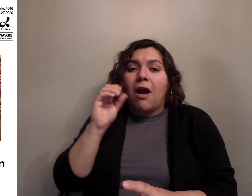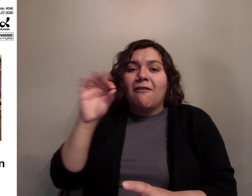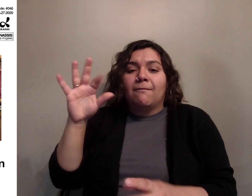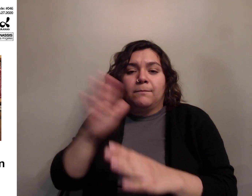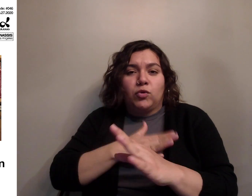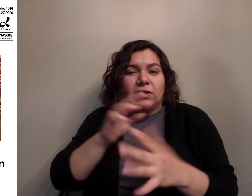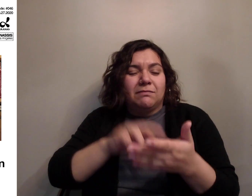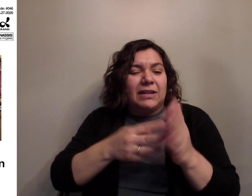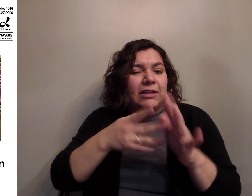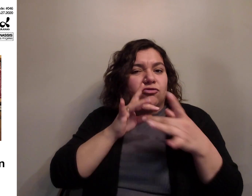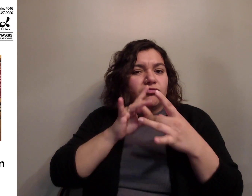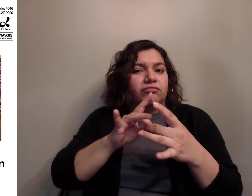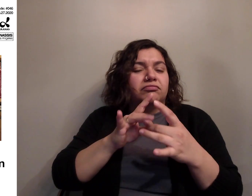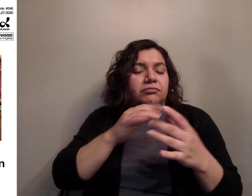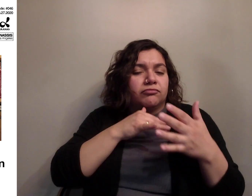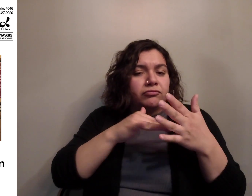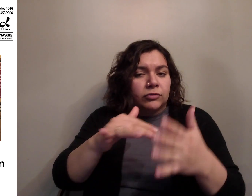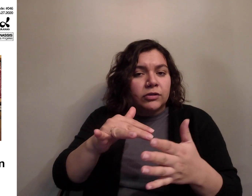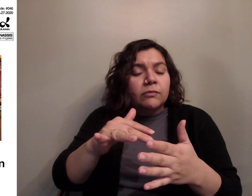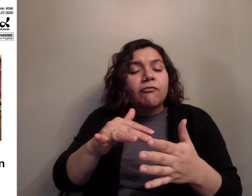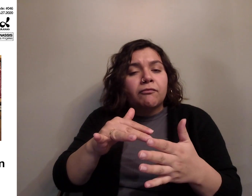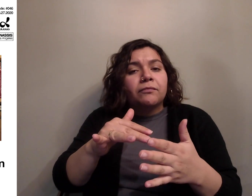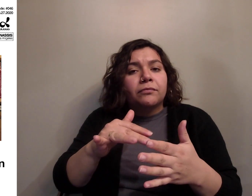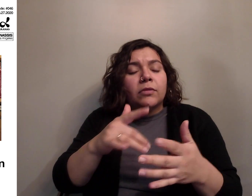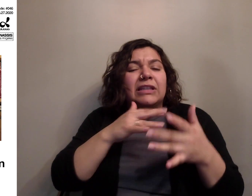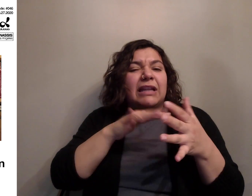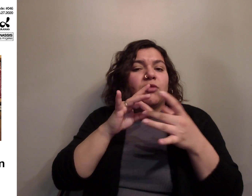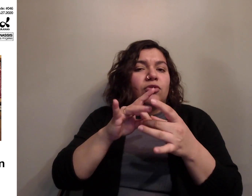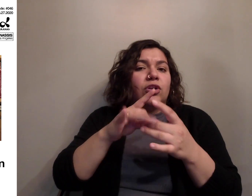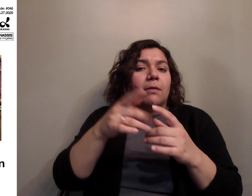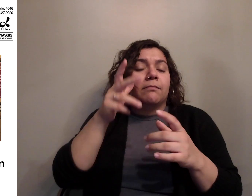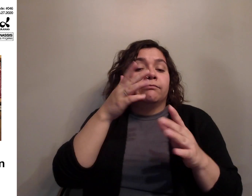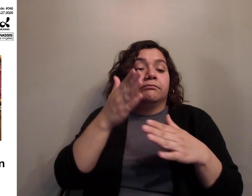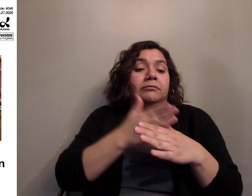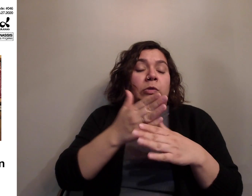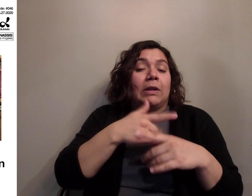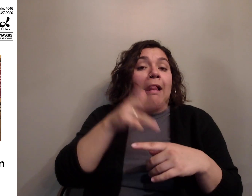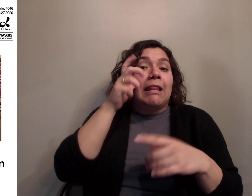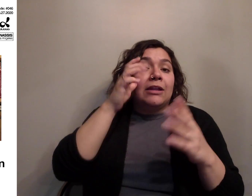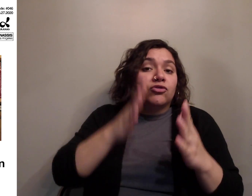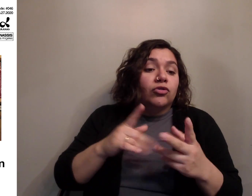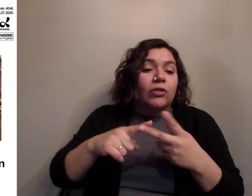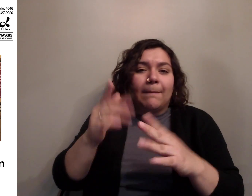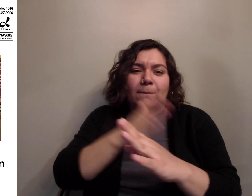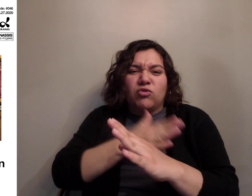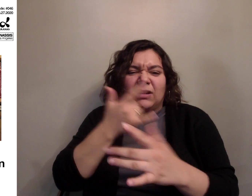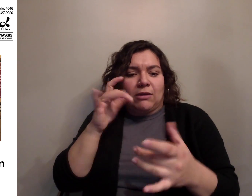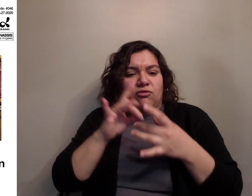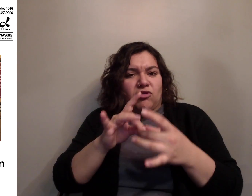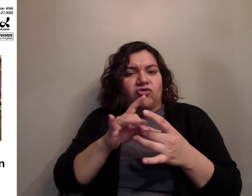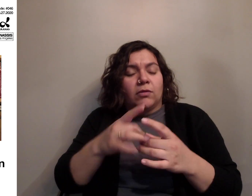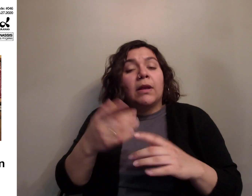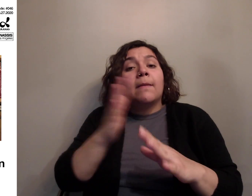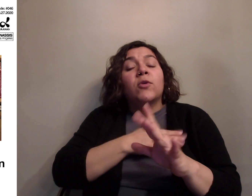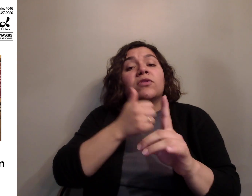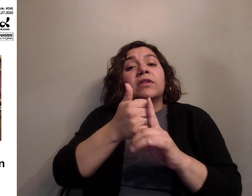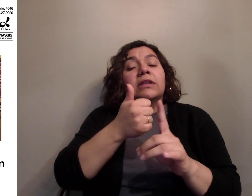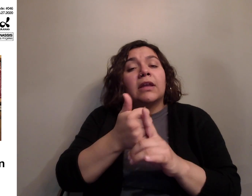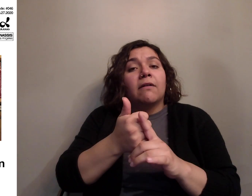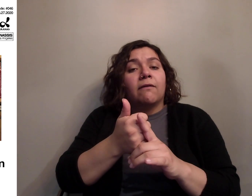of this relationship, really, between listener and